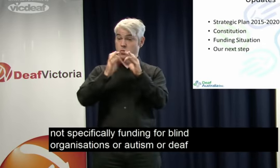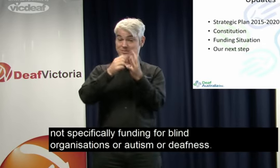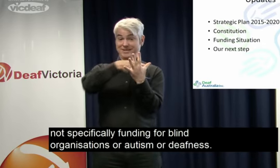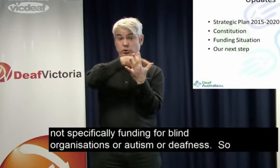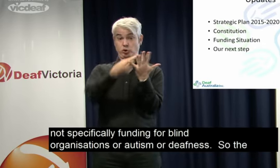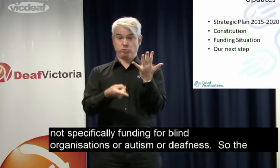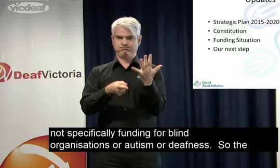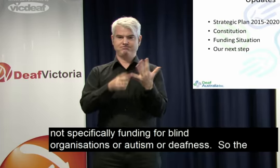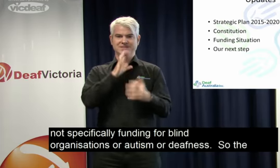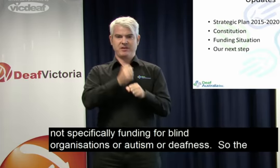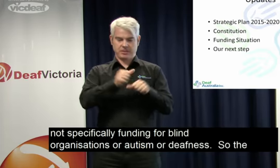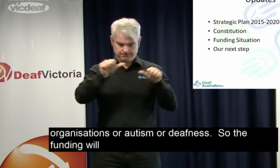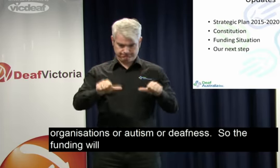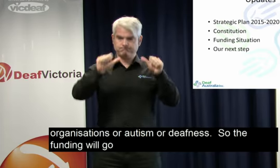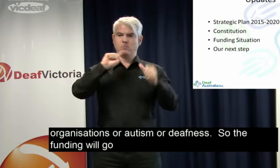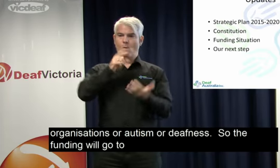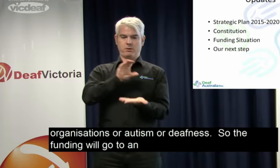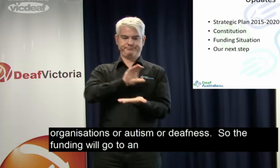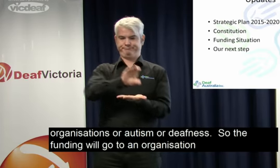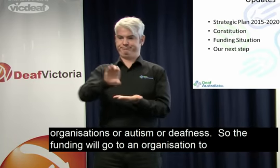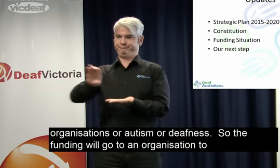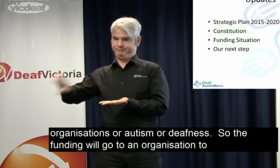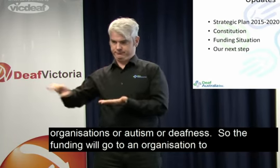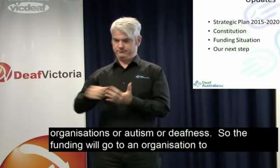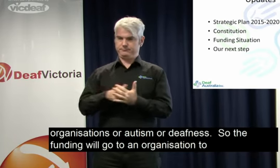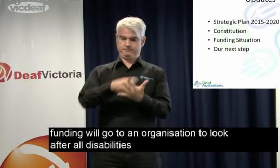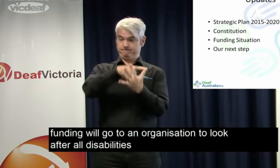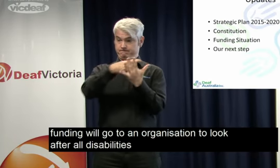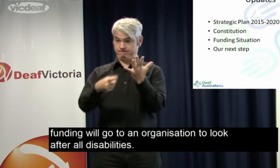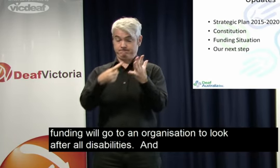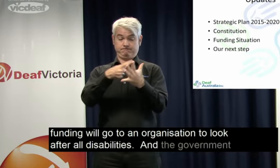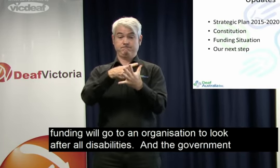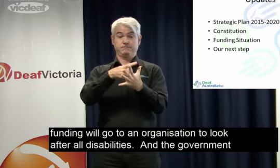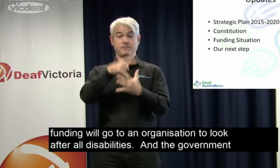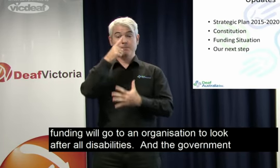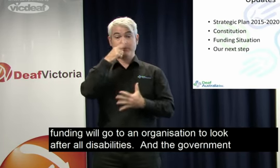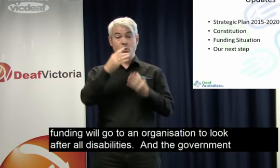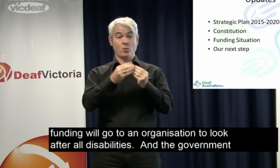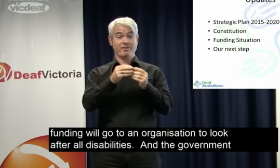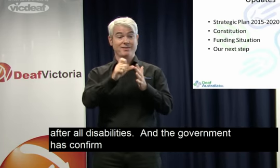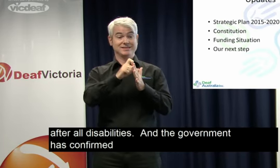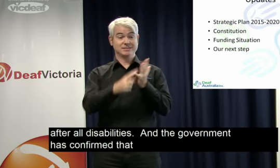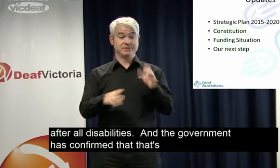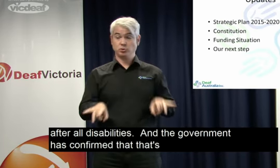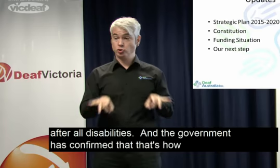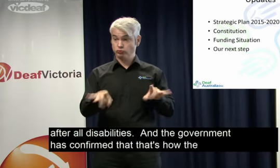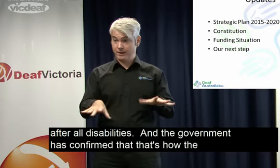to look after all disabilities. And the government has confirmed that that's how the allocation of funds will continue into the future.